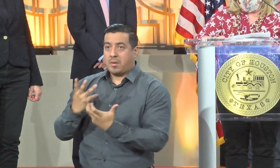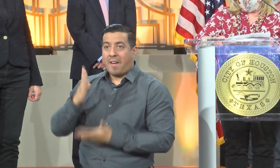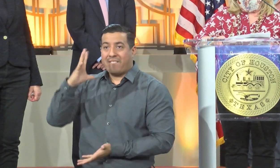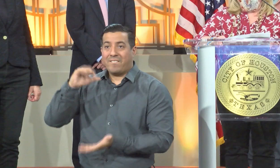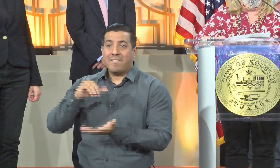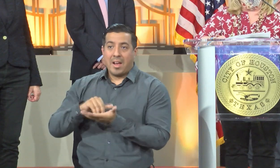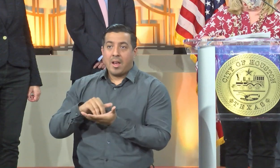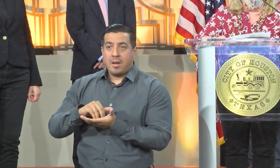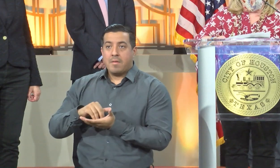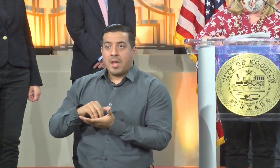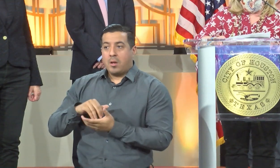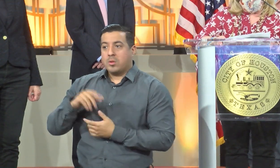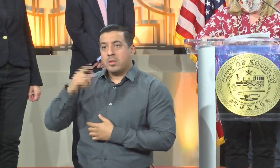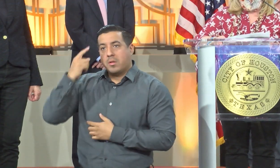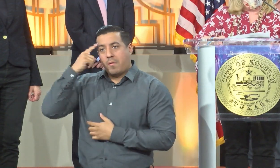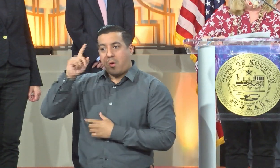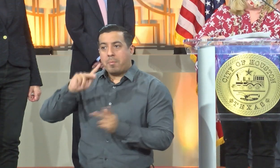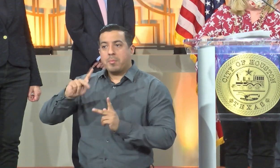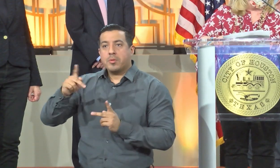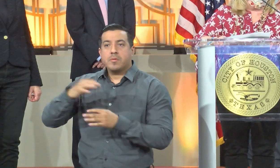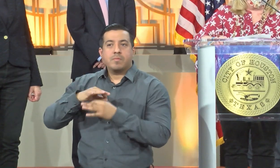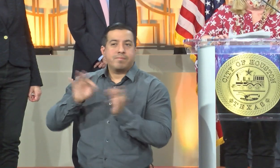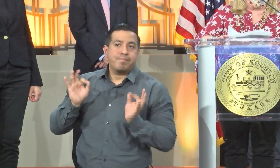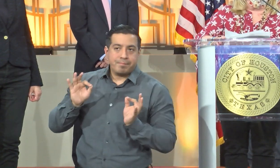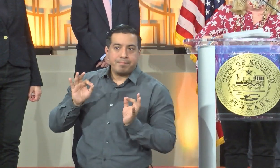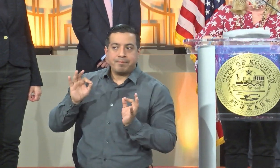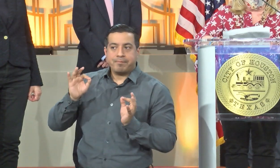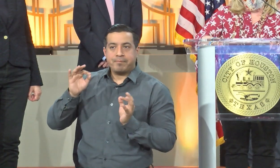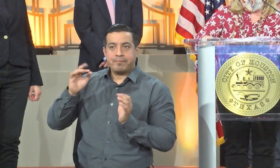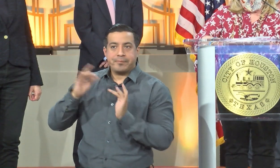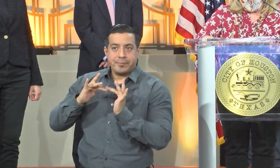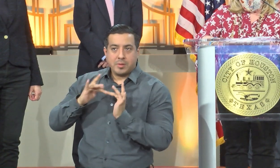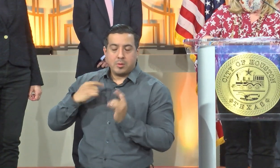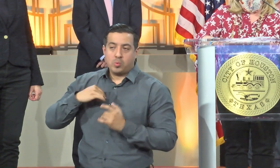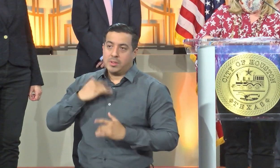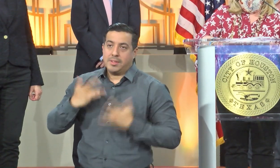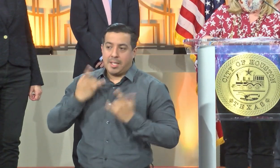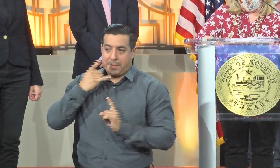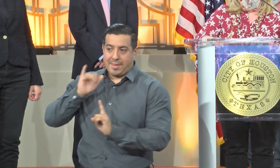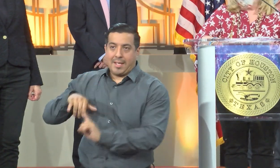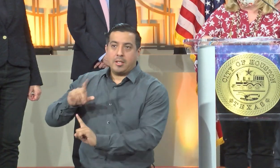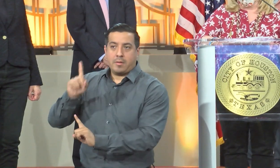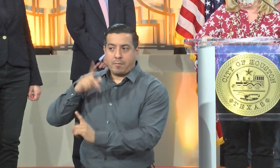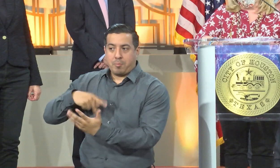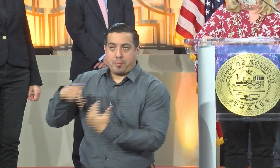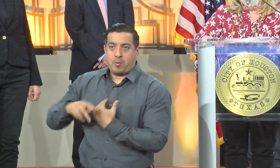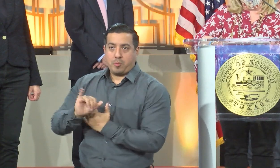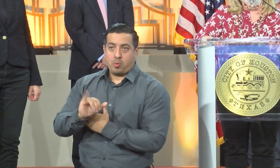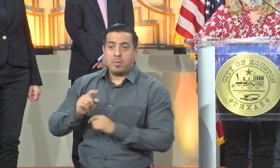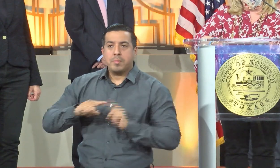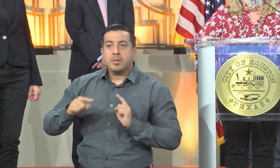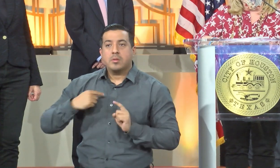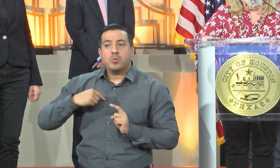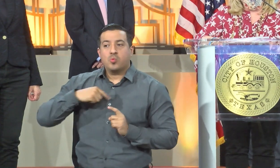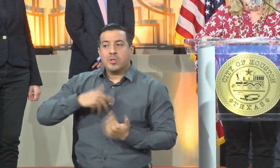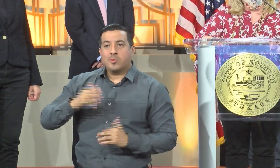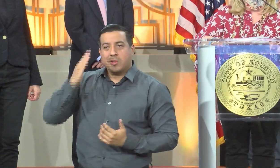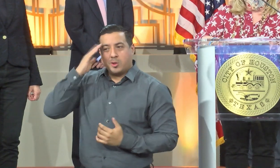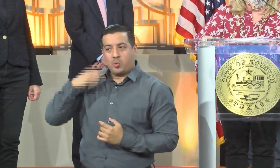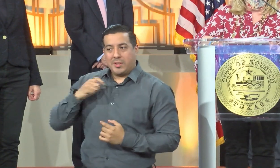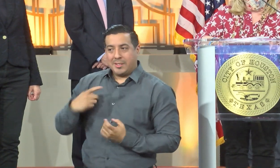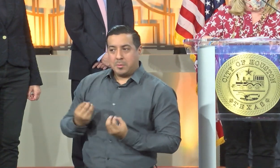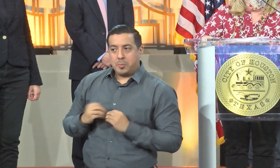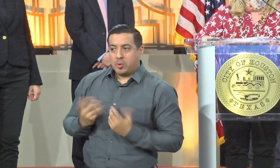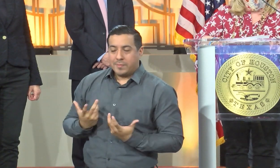vouchers for Internet Essentials for 1 year. We're super excited about that, but we also know that we need to do even more, and so